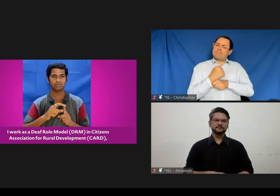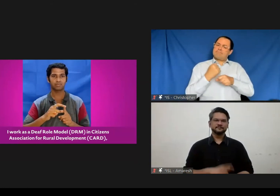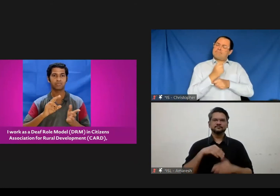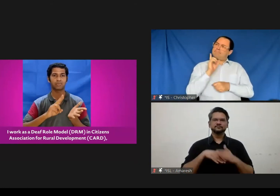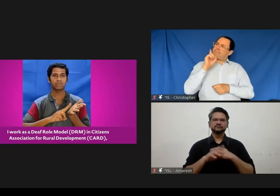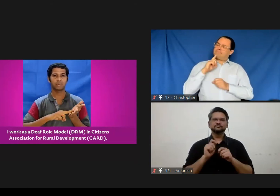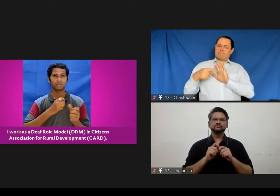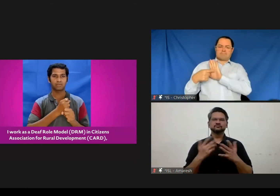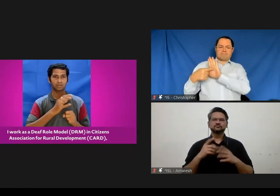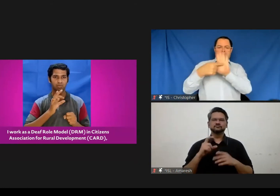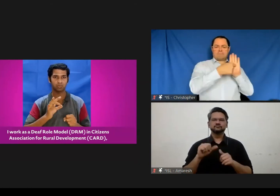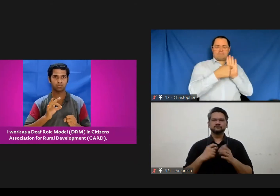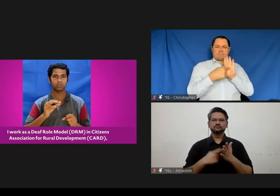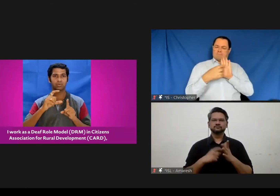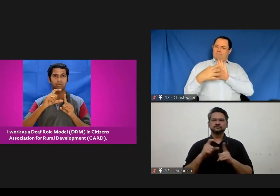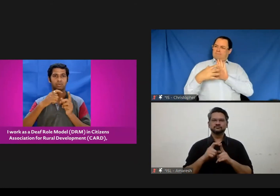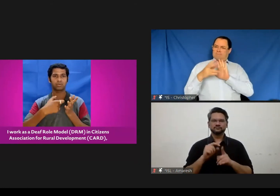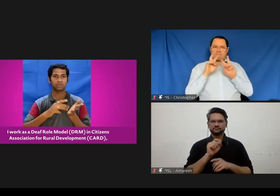Card NGO Re,